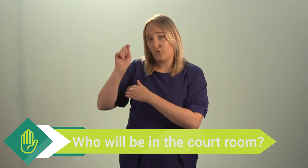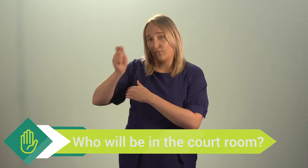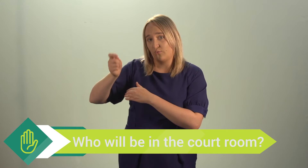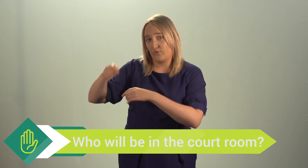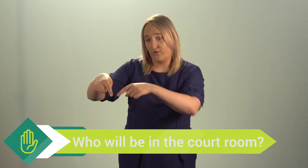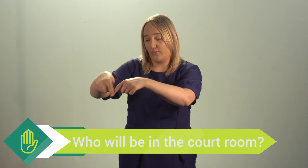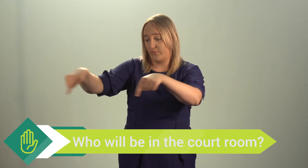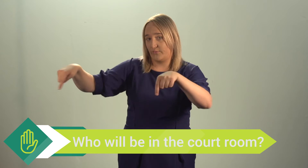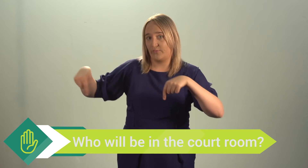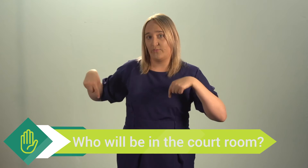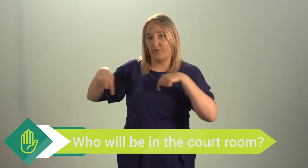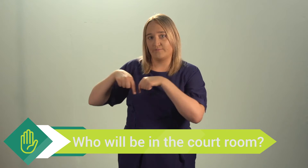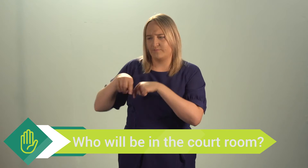Who will be in the courtroom?